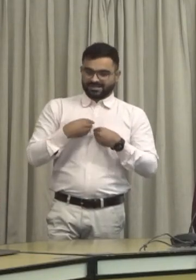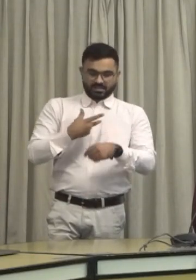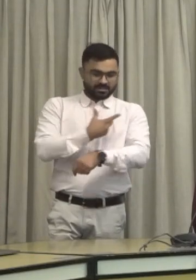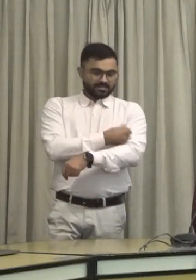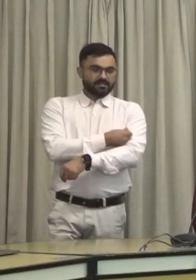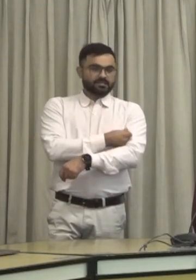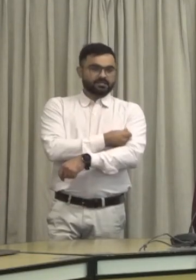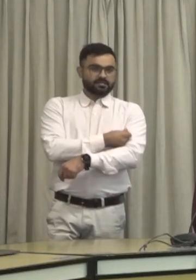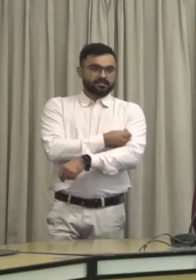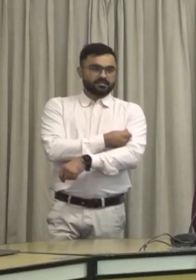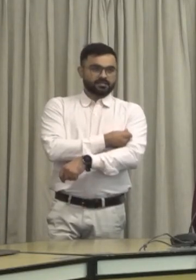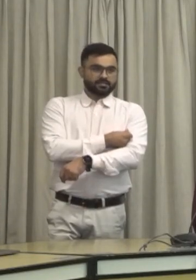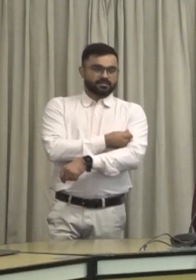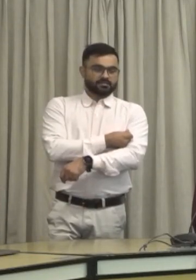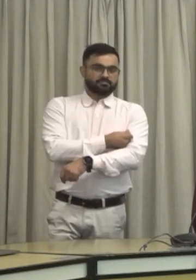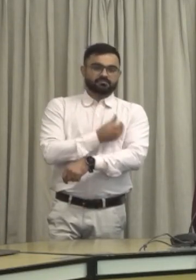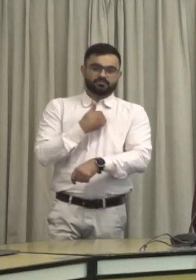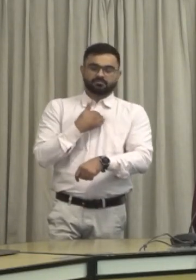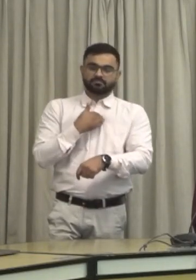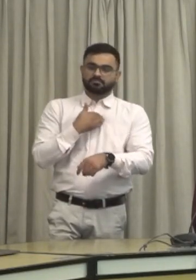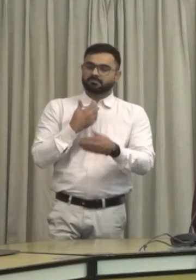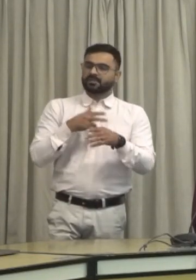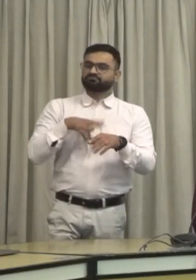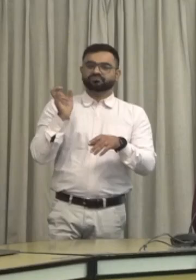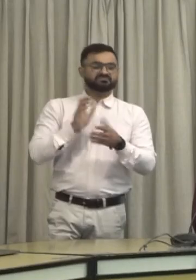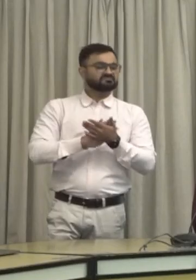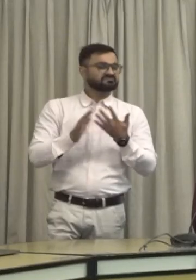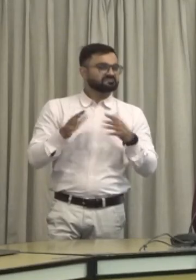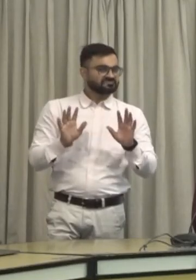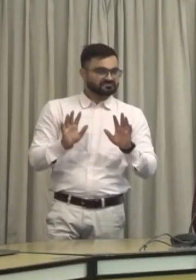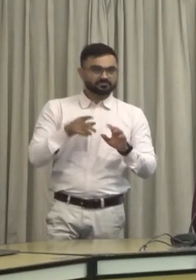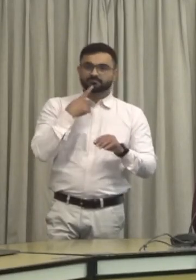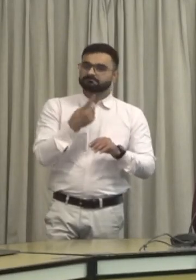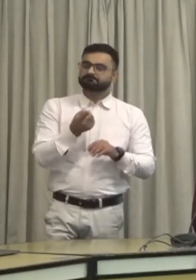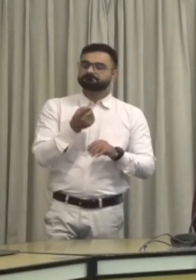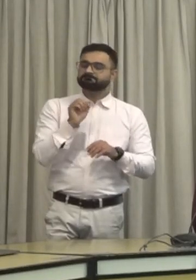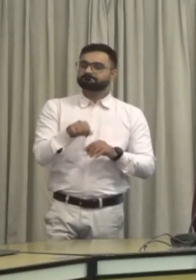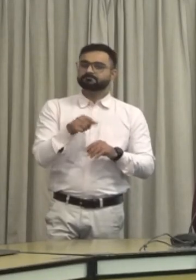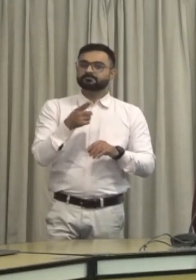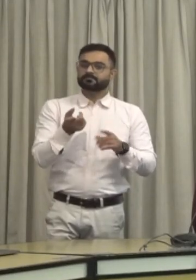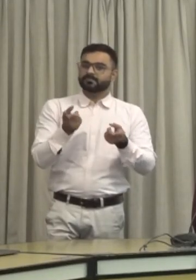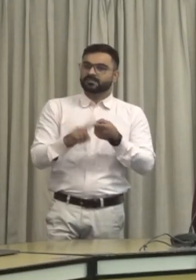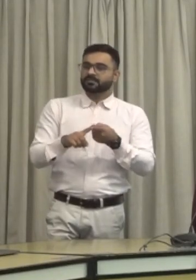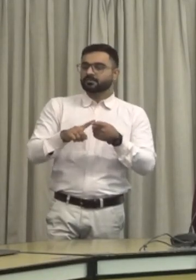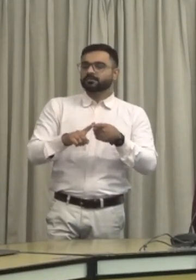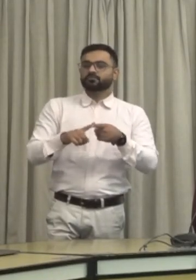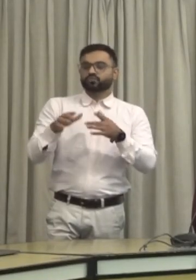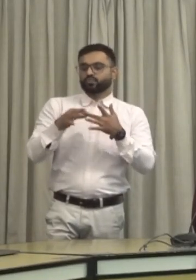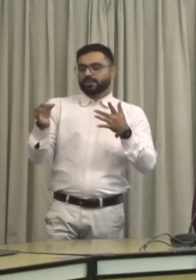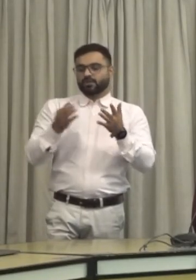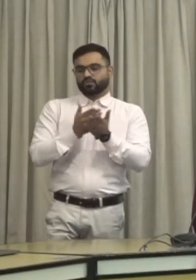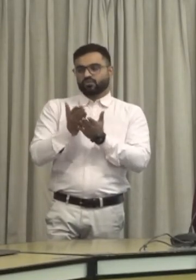injection, a lethal injection, and put me out now. And sadly, that will become the preferable